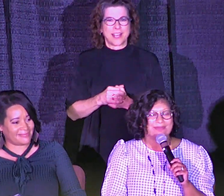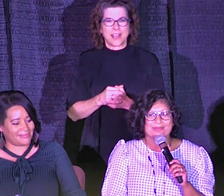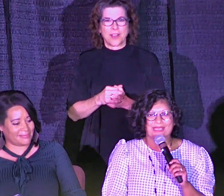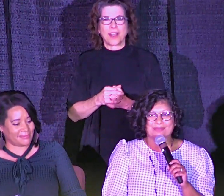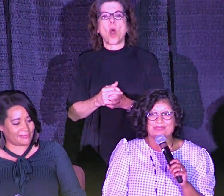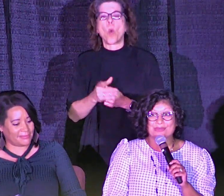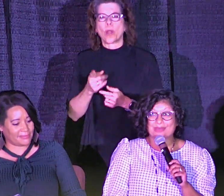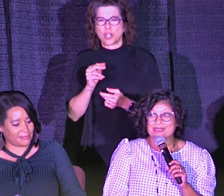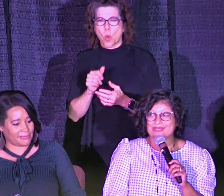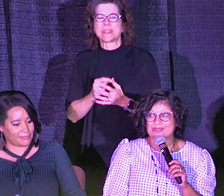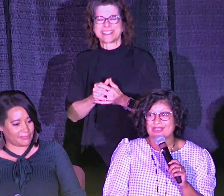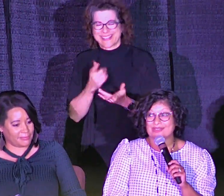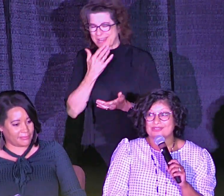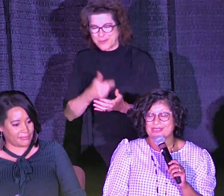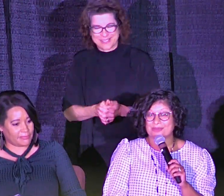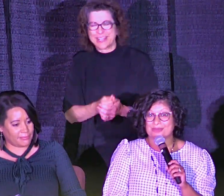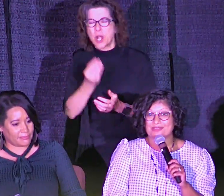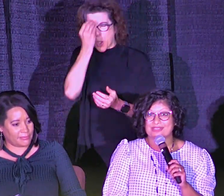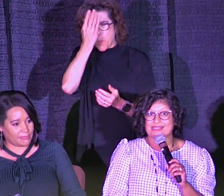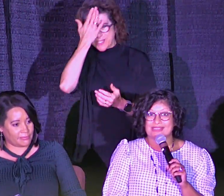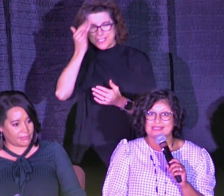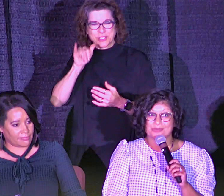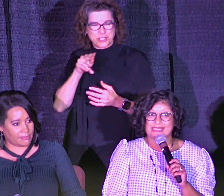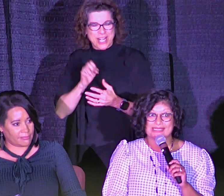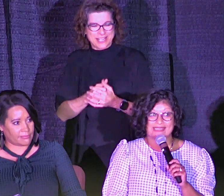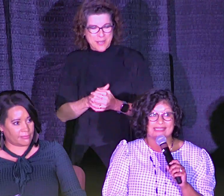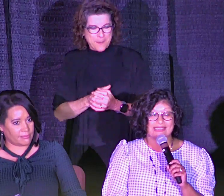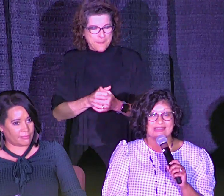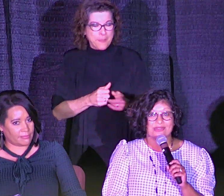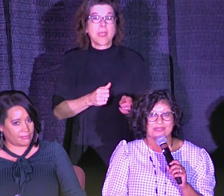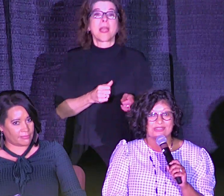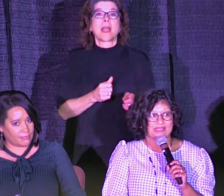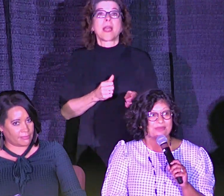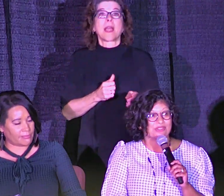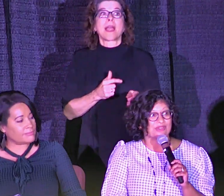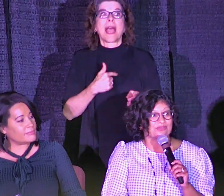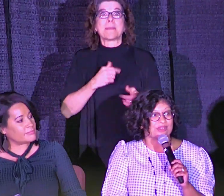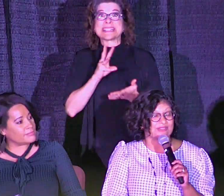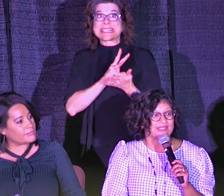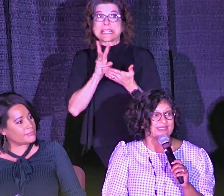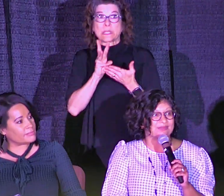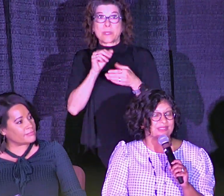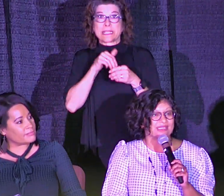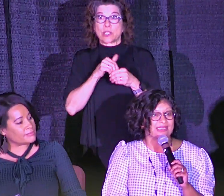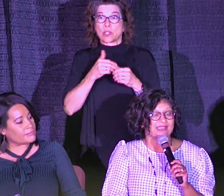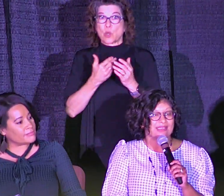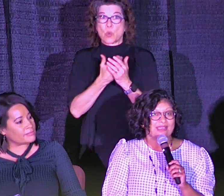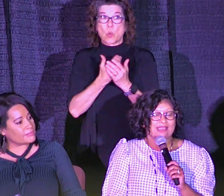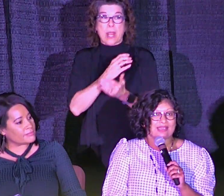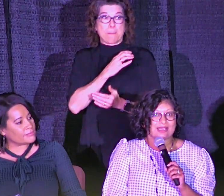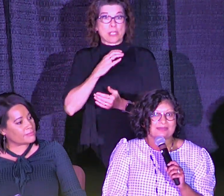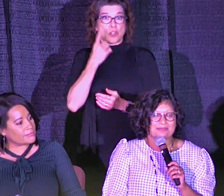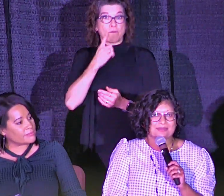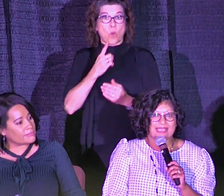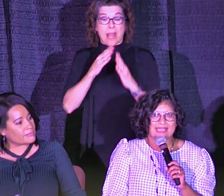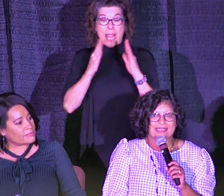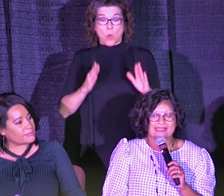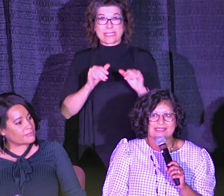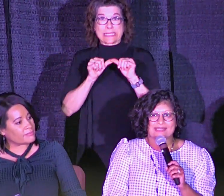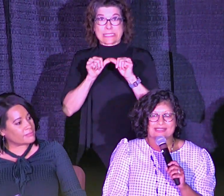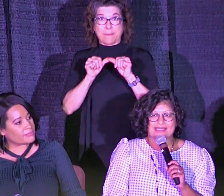So I'm new at Minnesota Housing. I'm about 6 weeks in as the new Assistant Commissioner for Housing Stability.